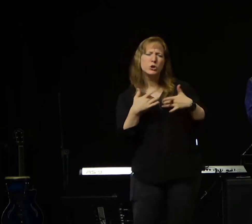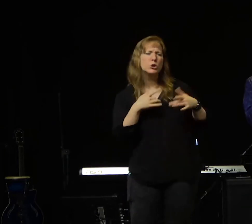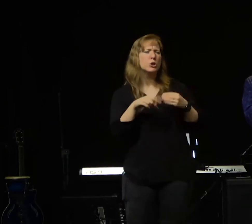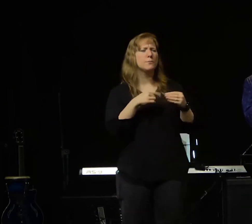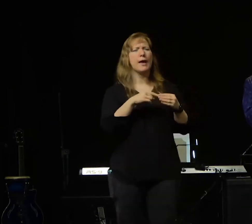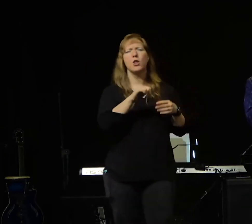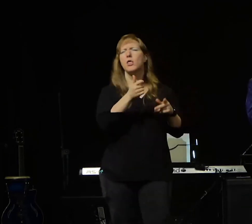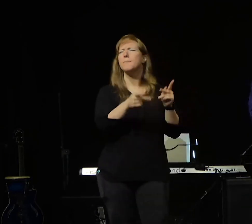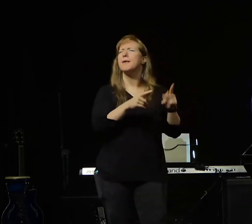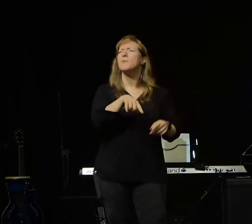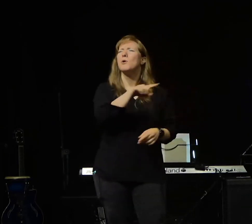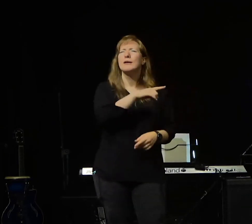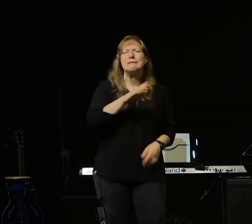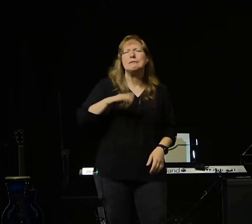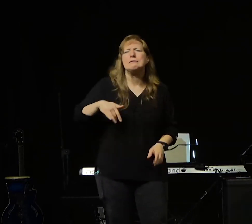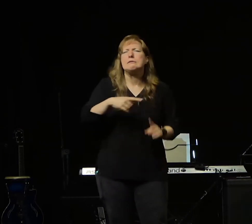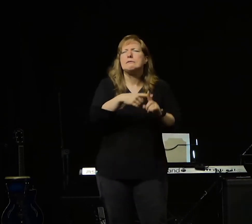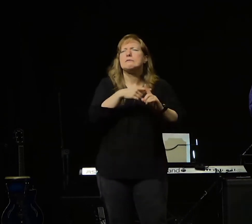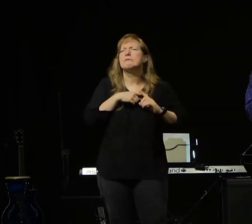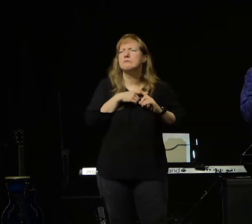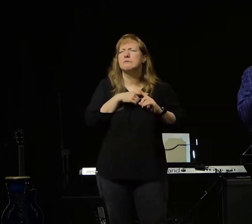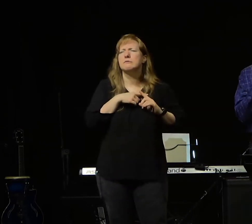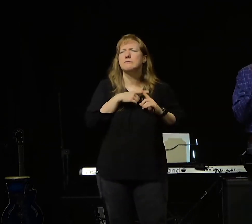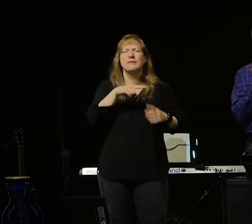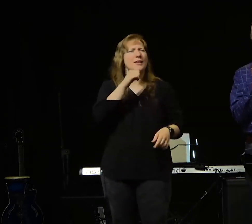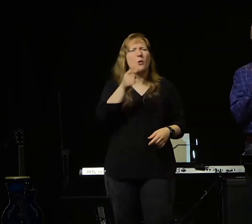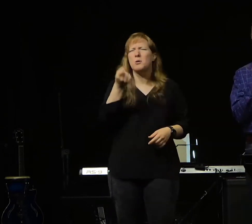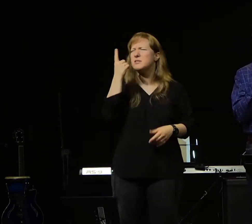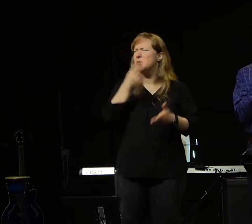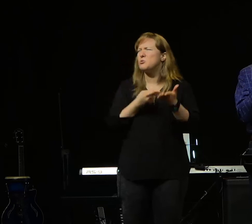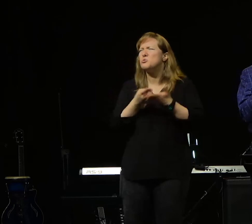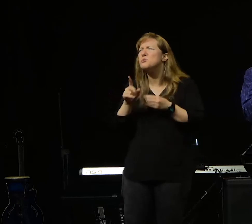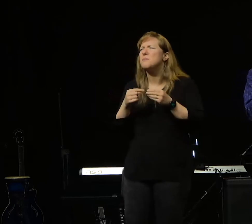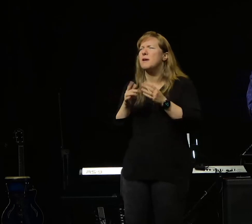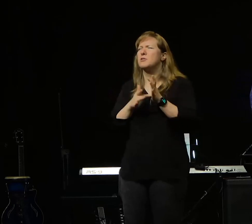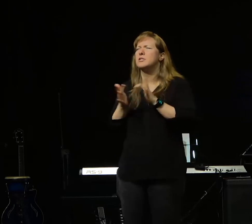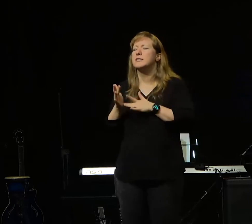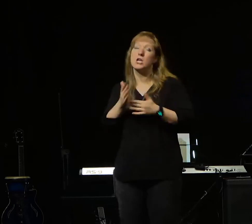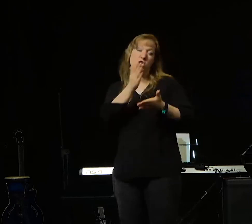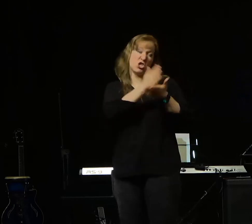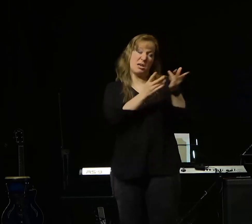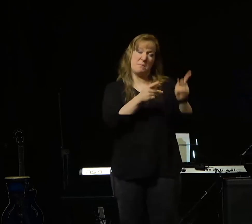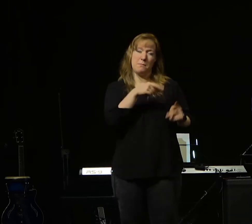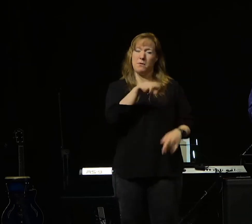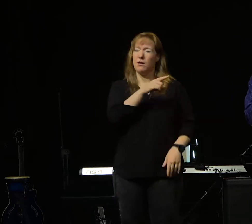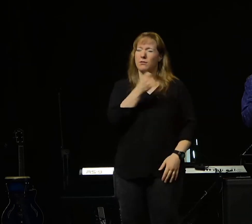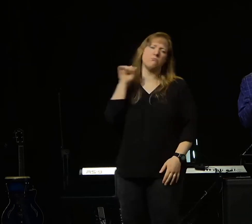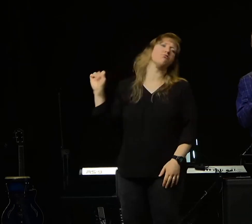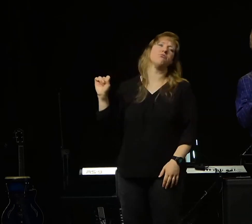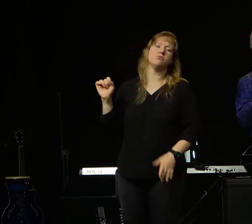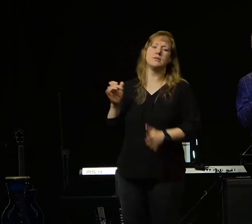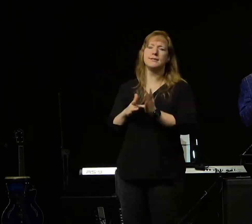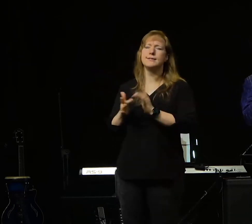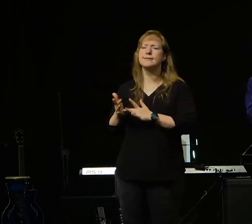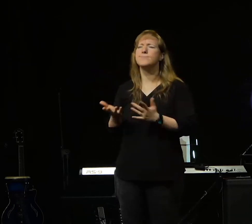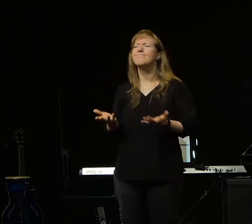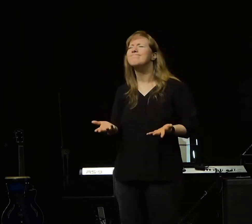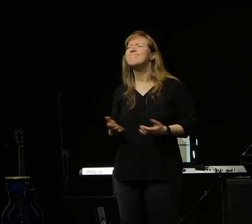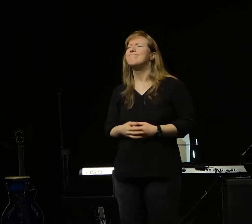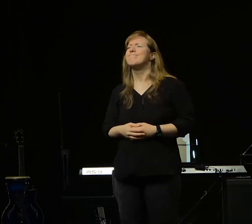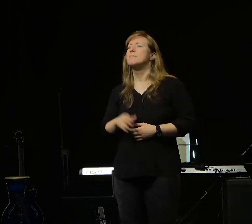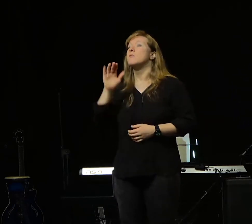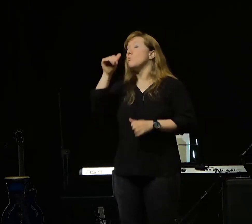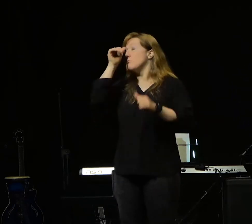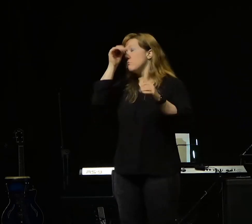yet understood that truth. And they're opposed to Jesus. So,